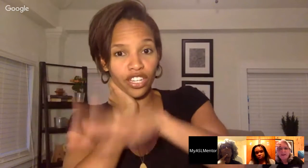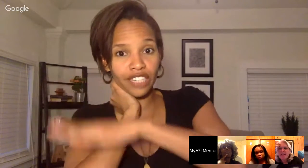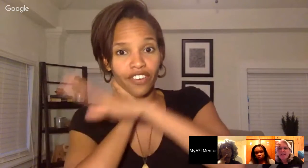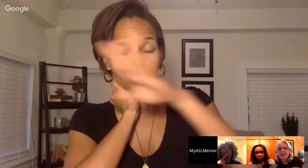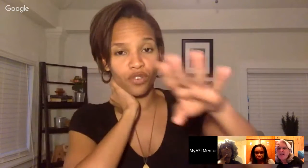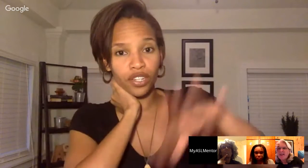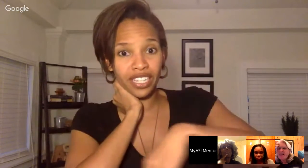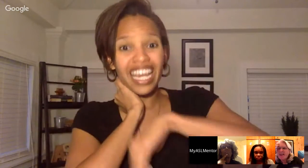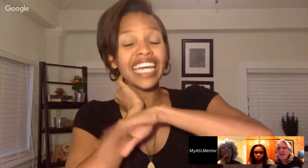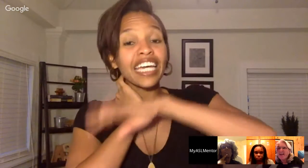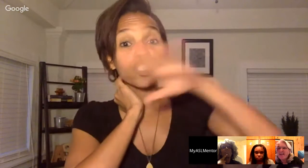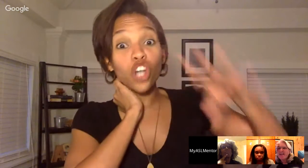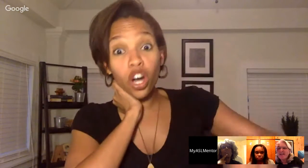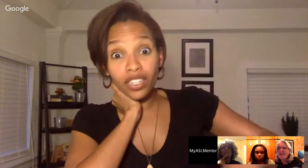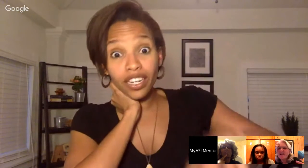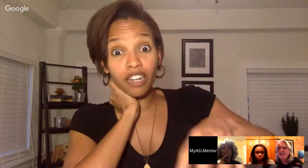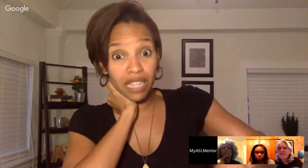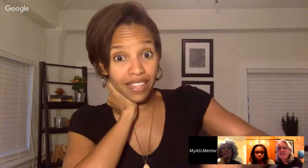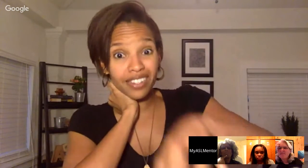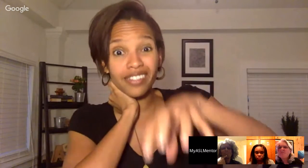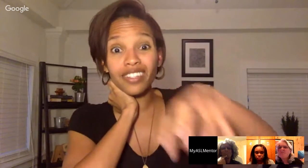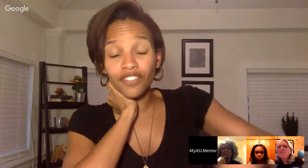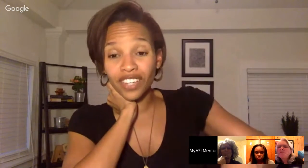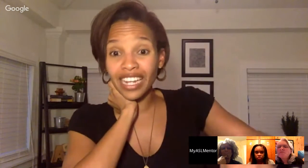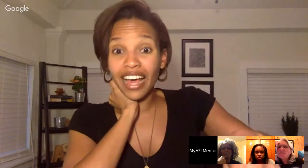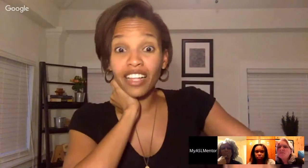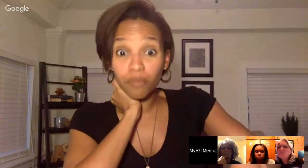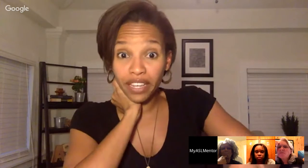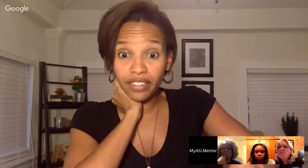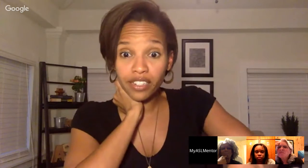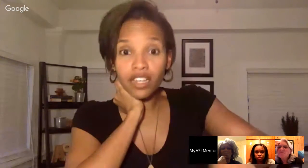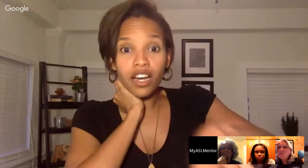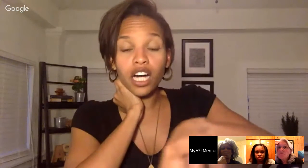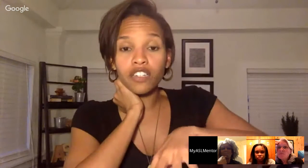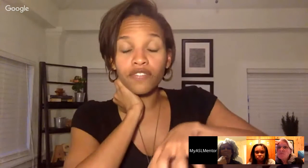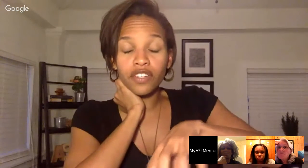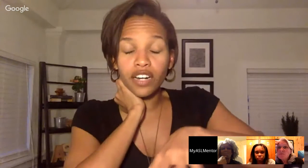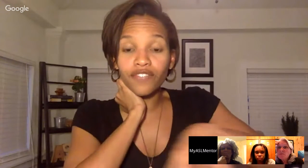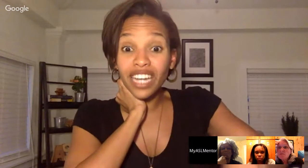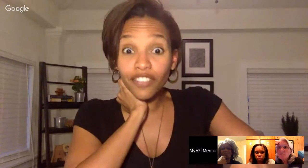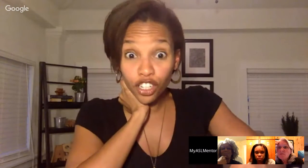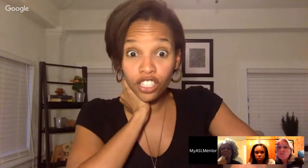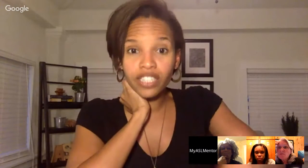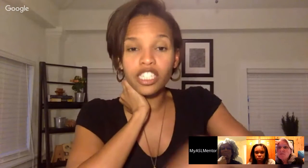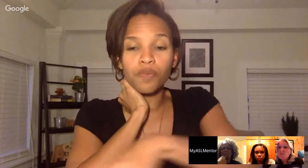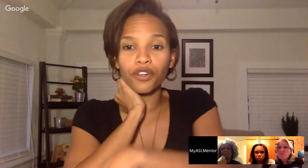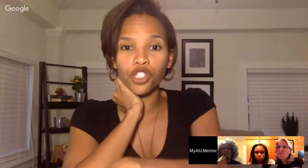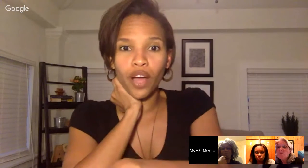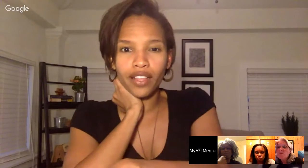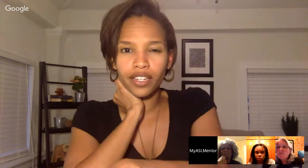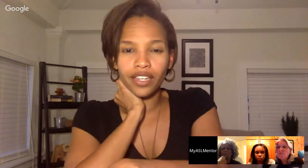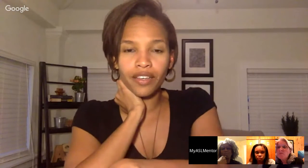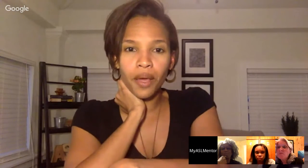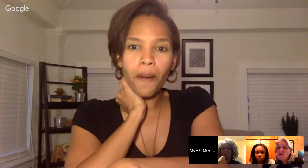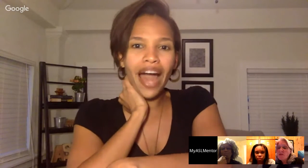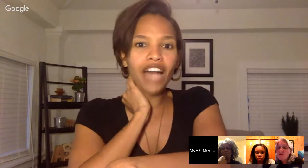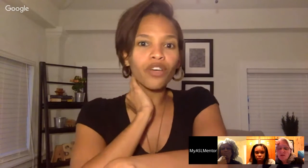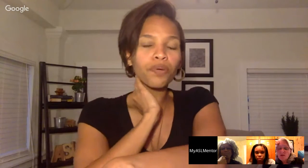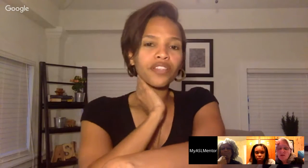actually as if I was voicing. It dawned on me that a significant element of deafhood is spirituality. How do we put